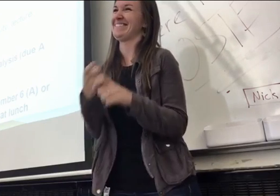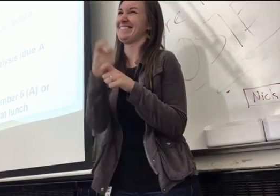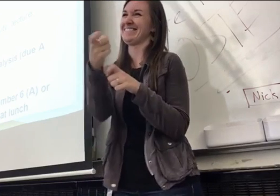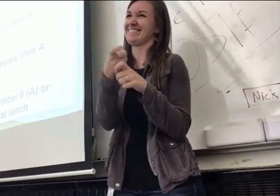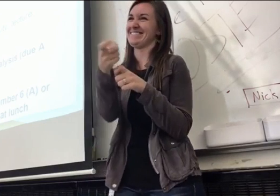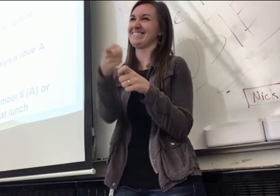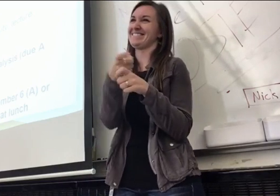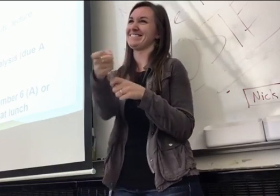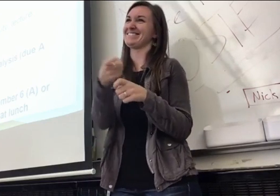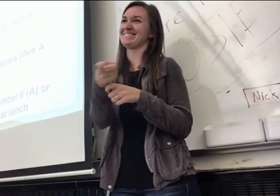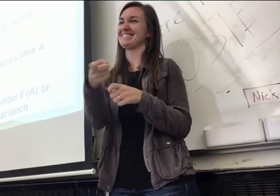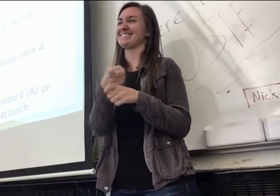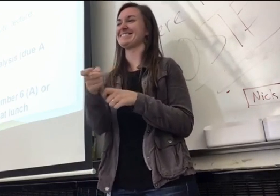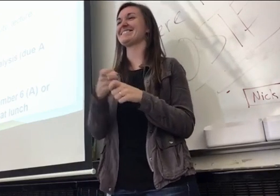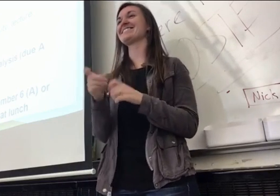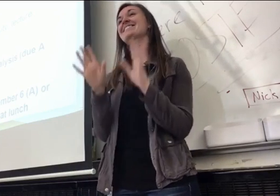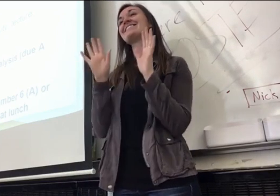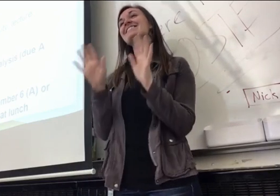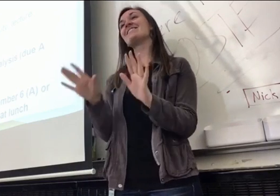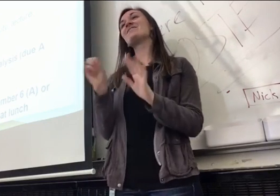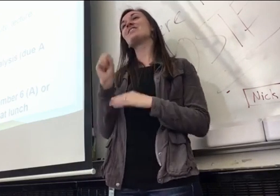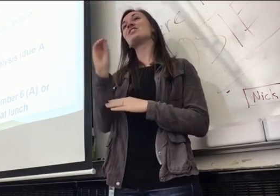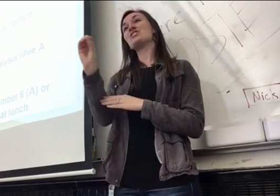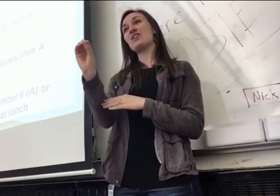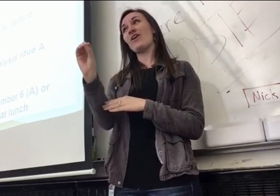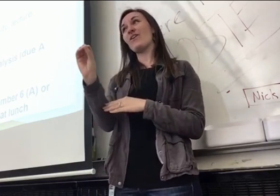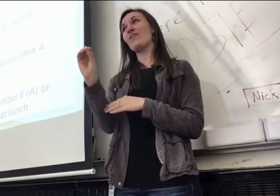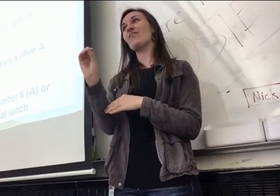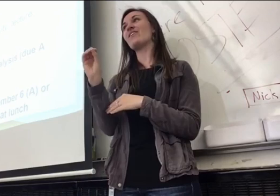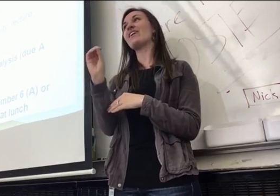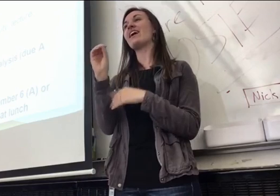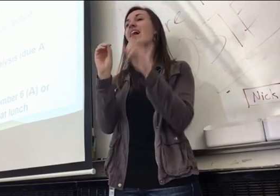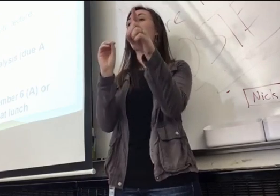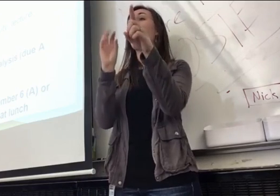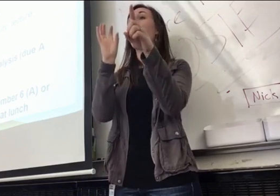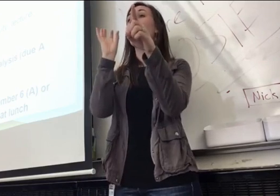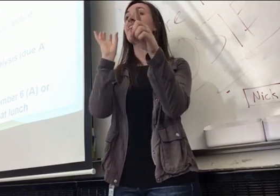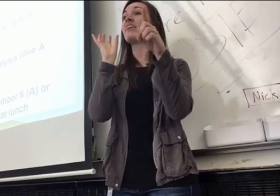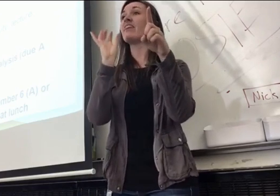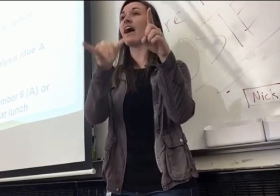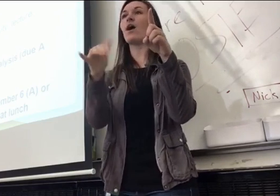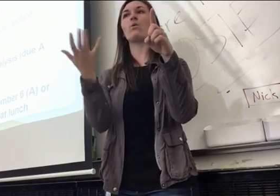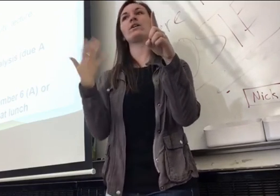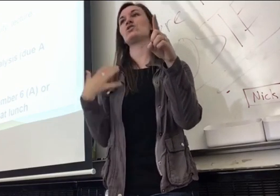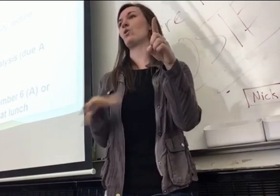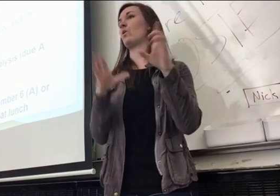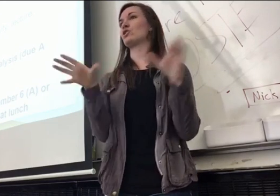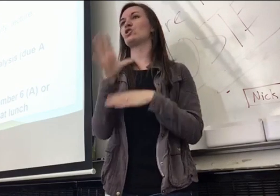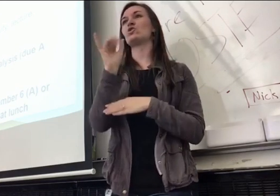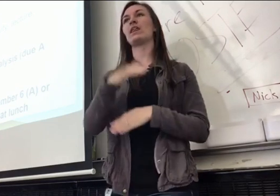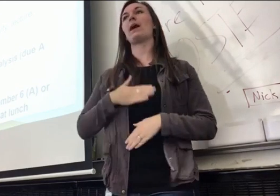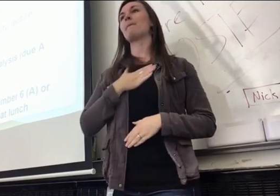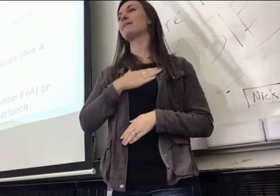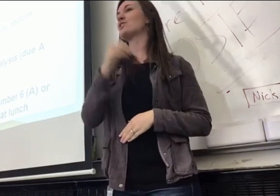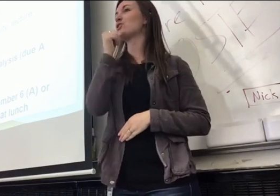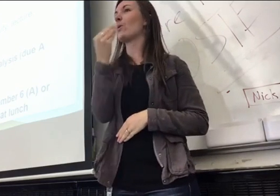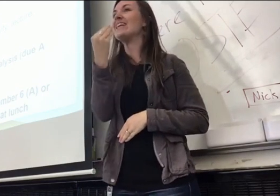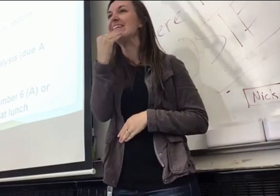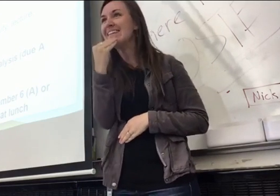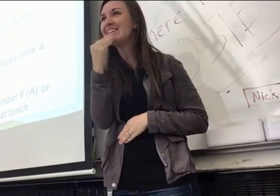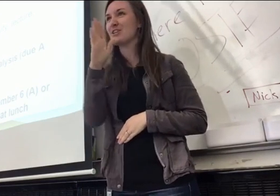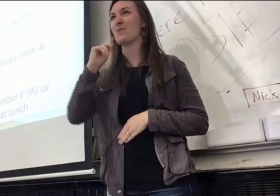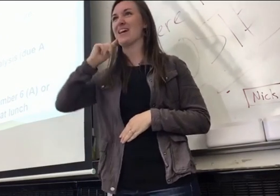Okay, so this is exactly what we don't want to be like. Please do not eat your